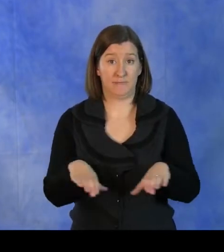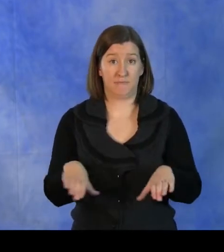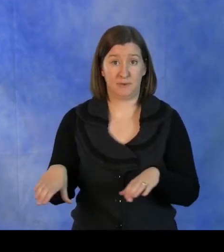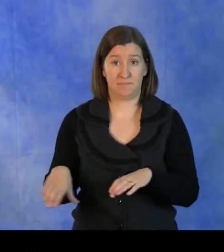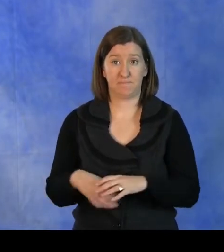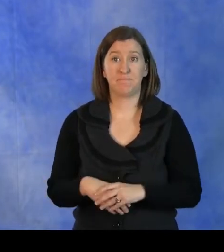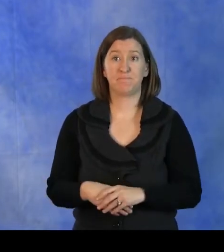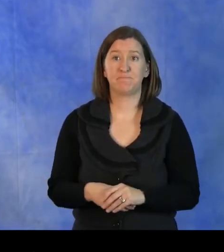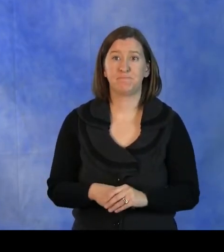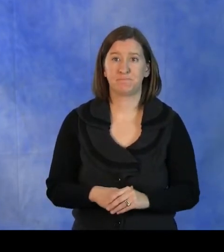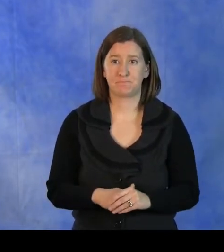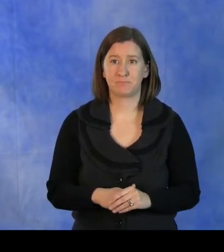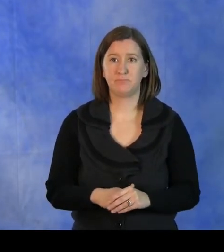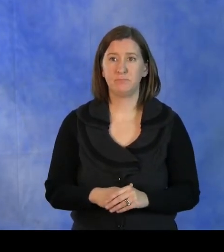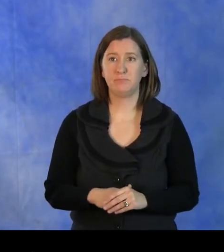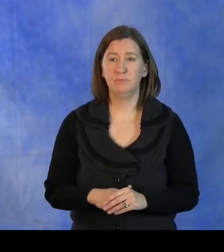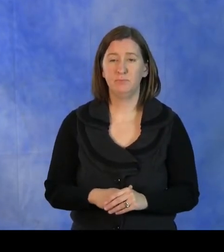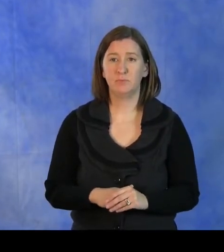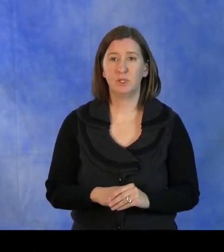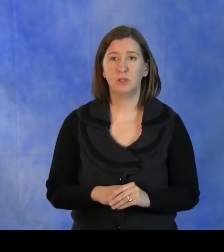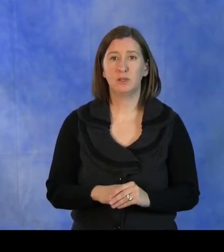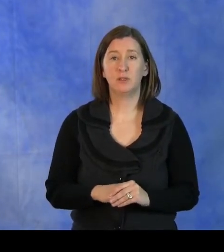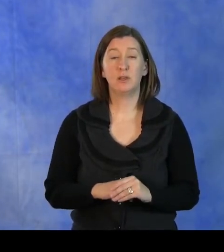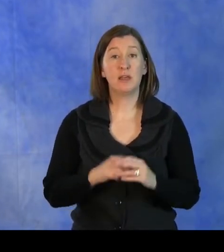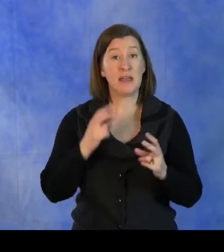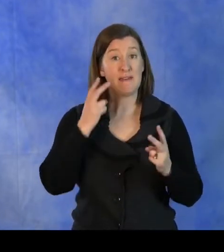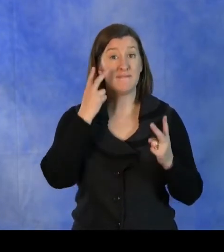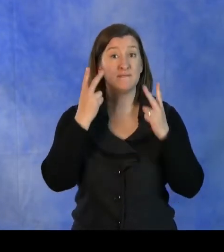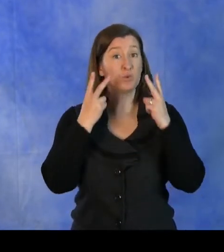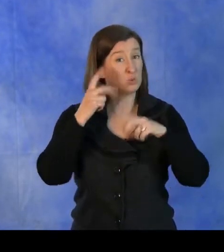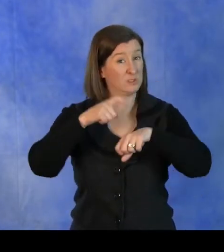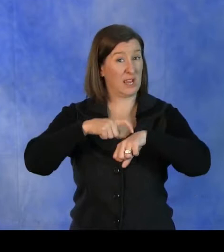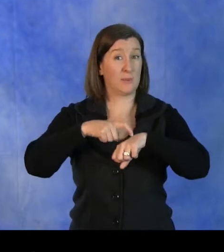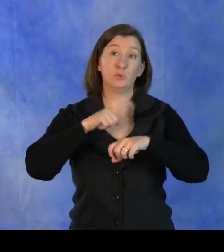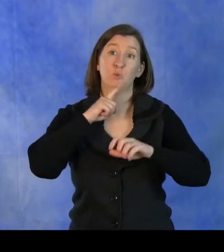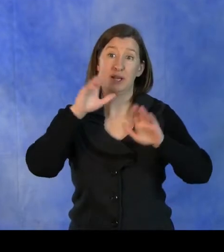for each assignment or activity.